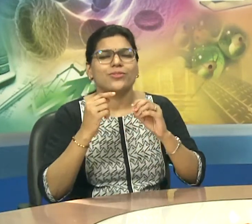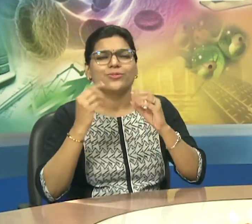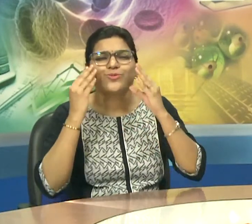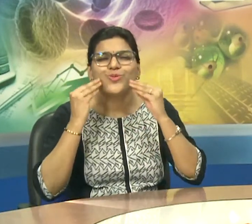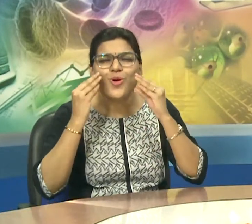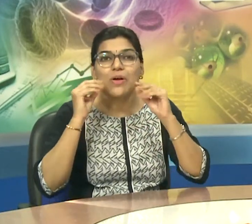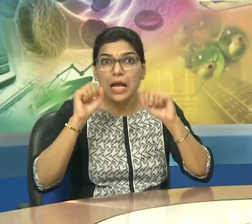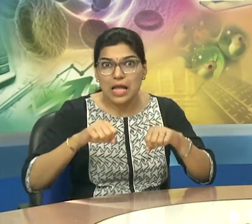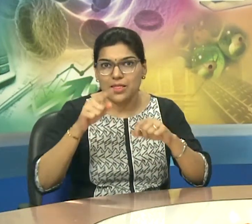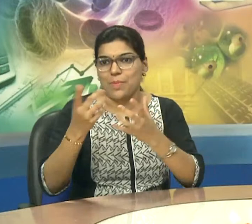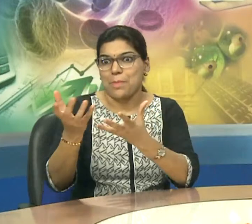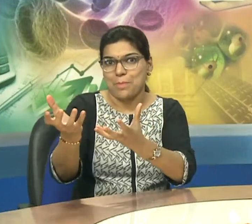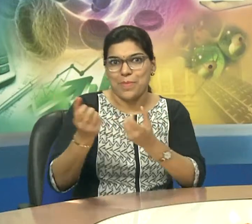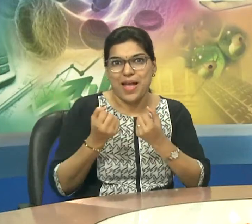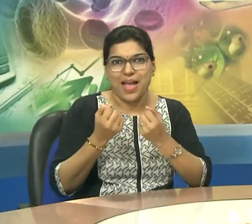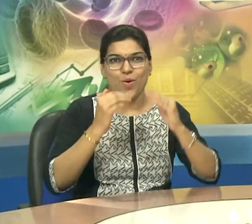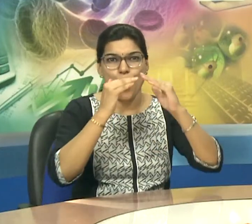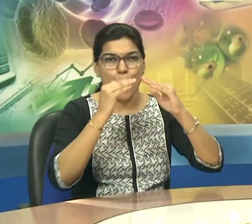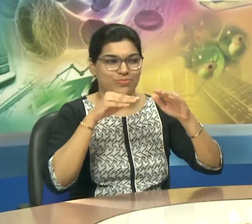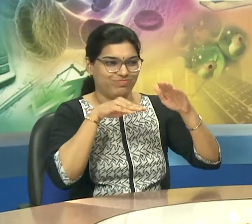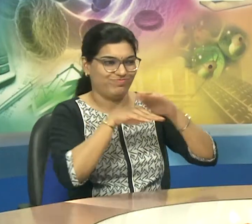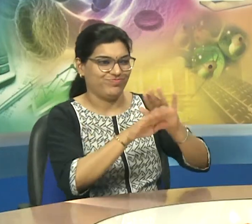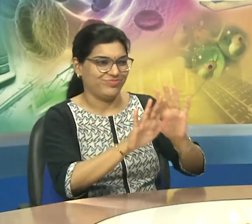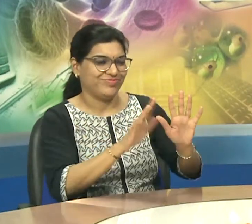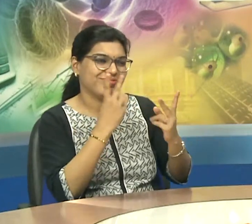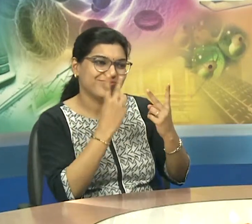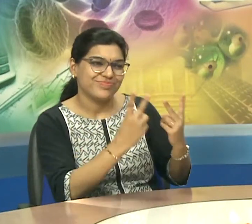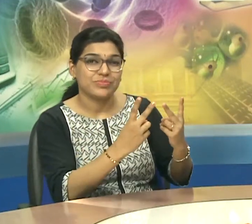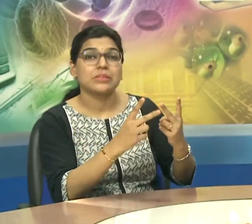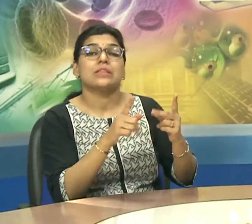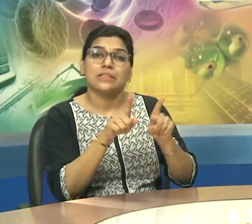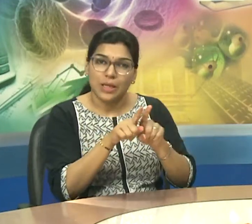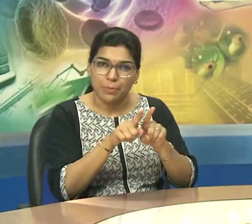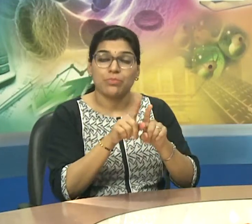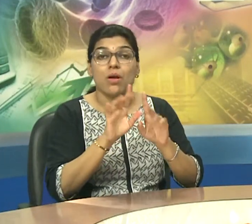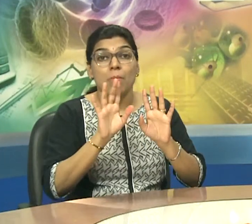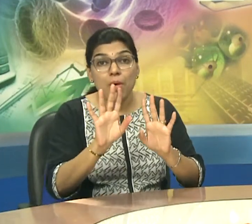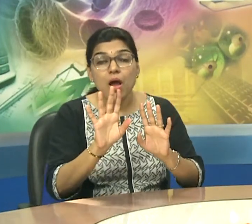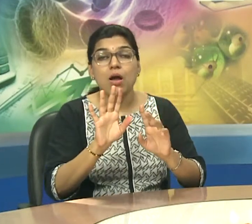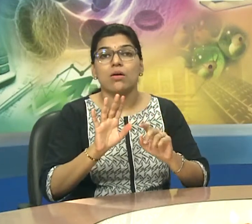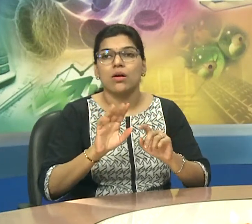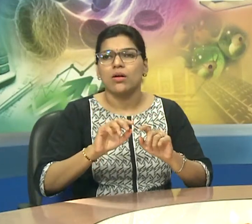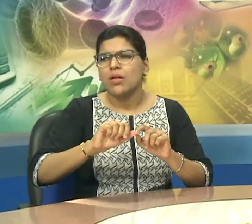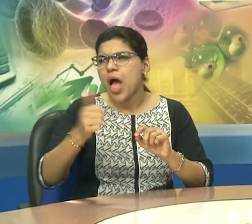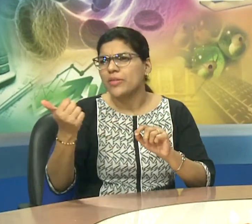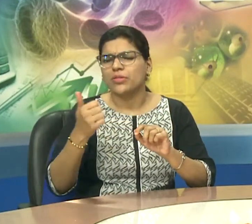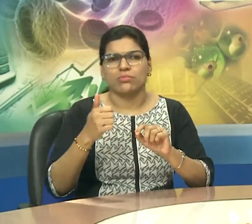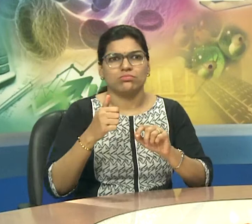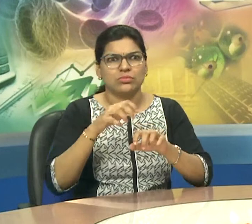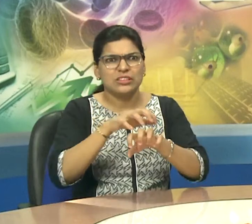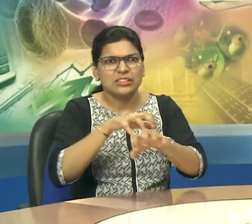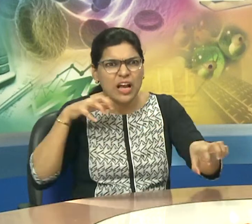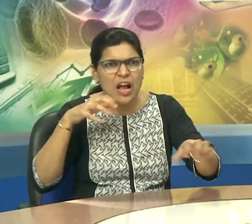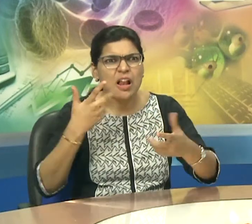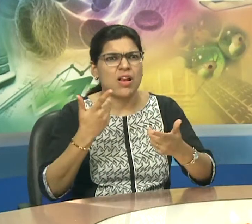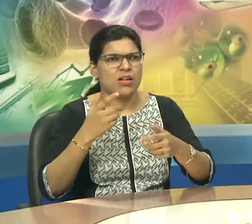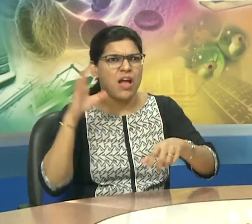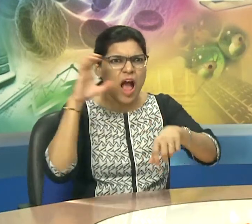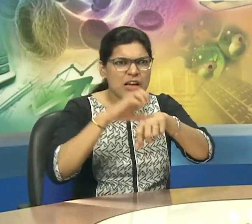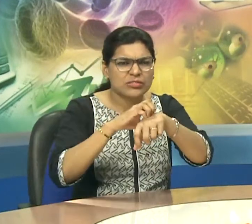us. So they are able to live with us, only they are called as pets. There